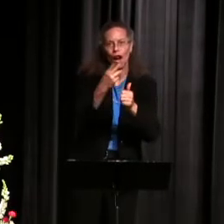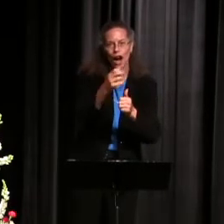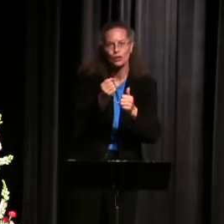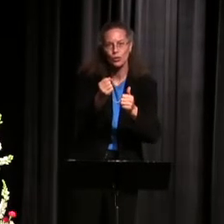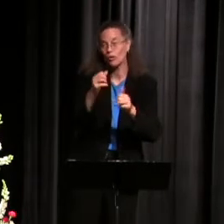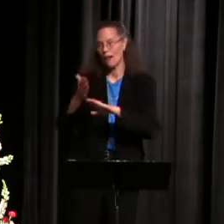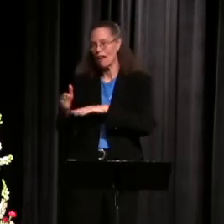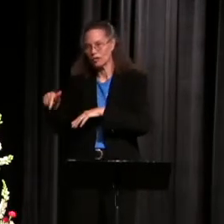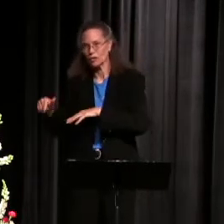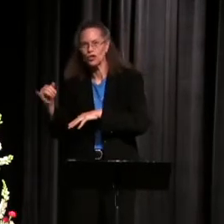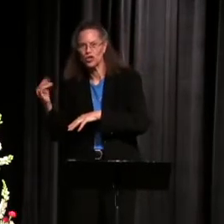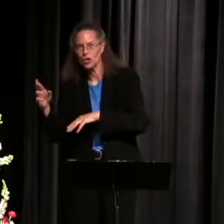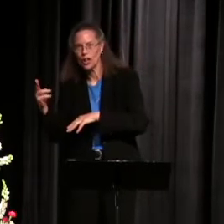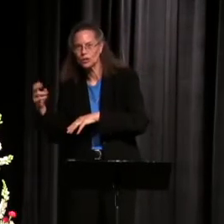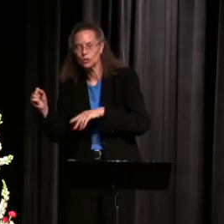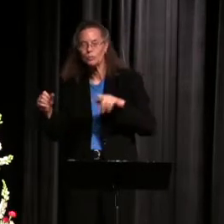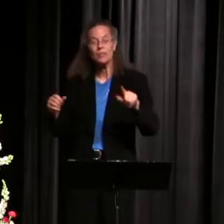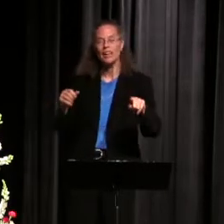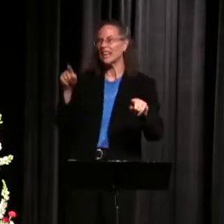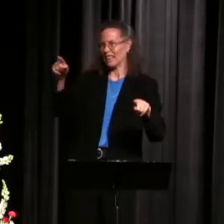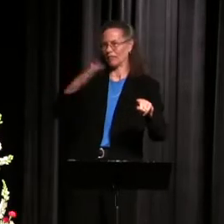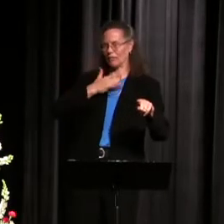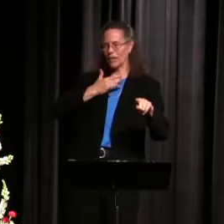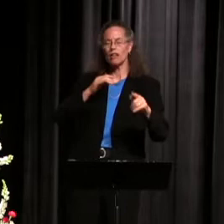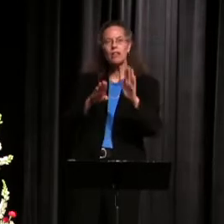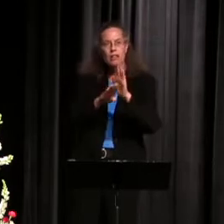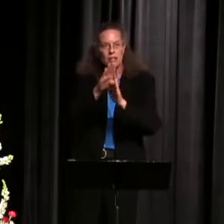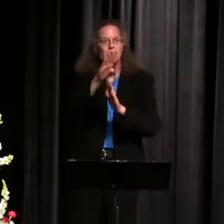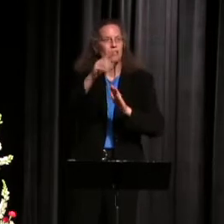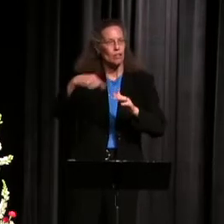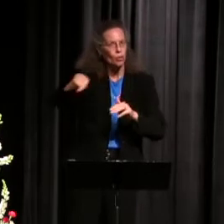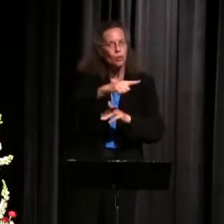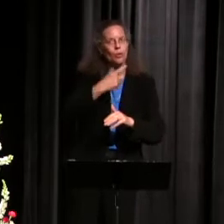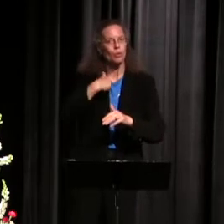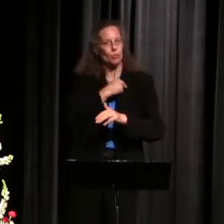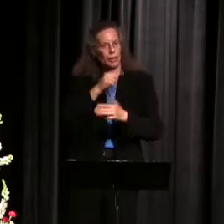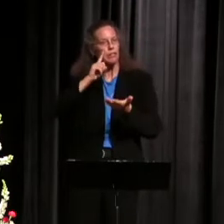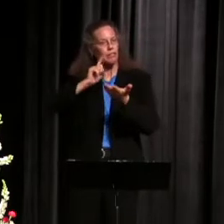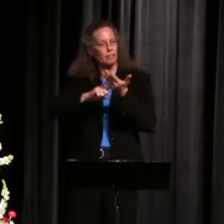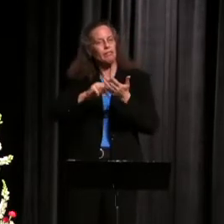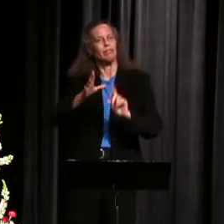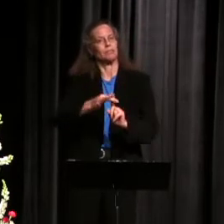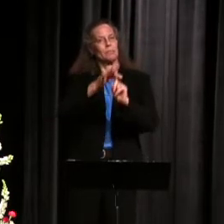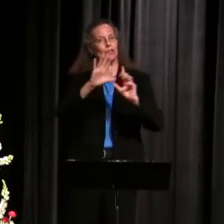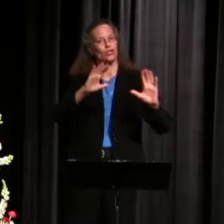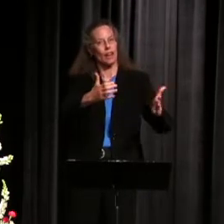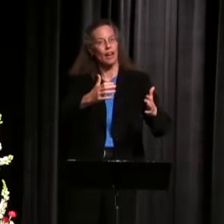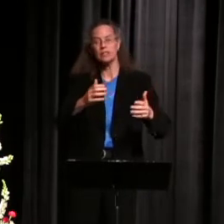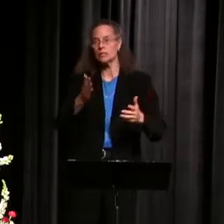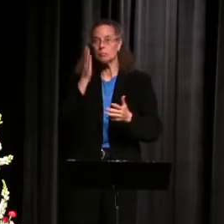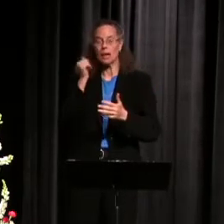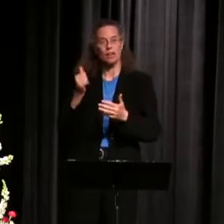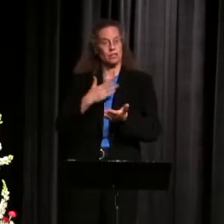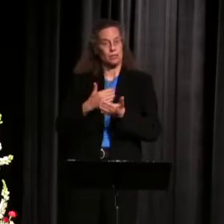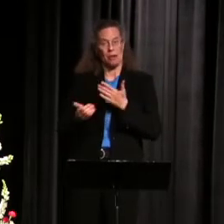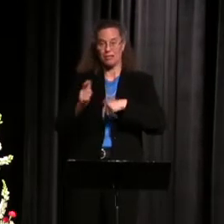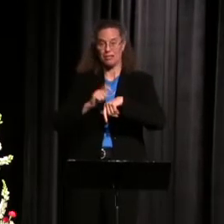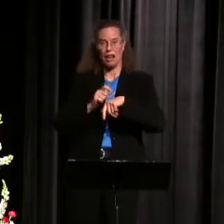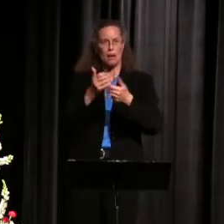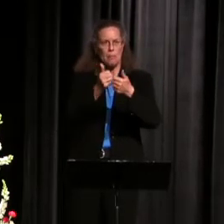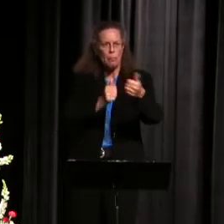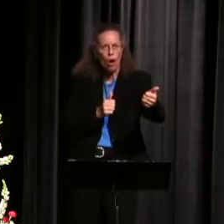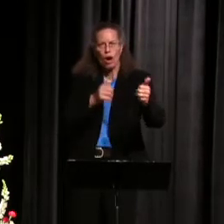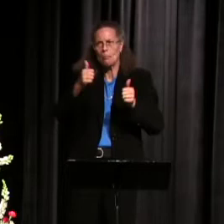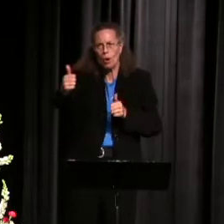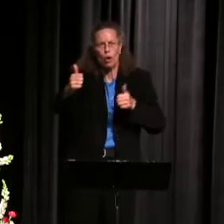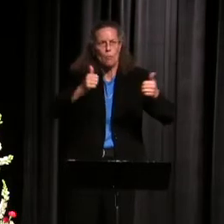able to watch our class grow and emerge, and he has recognized our class as special because no matter how much time apart there was from us,